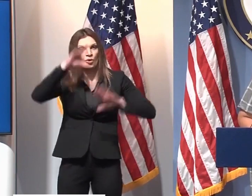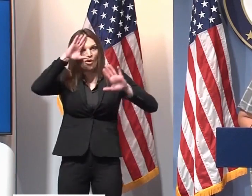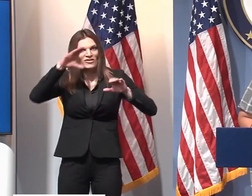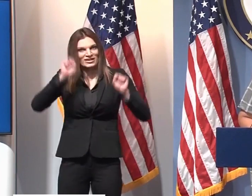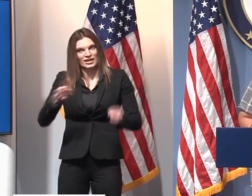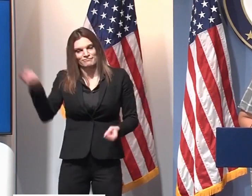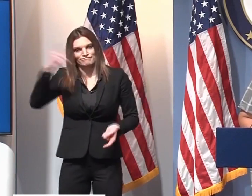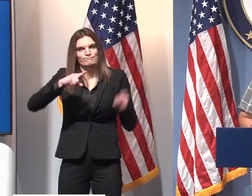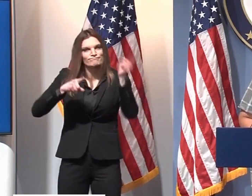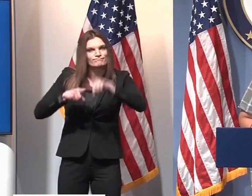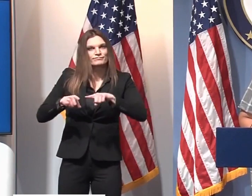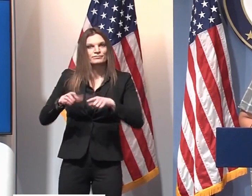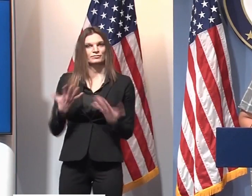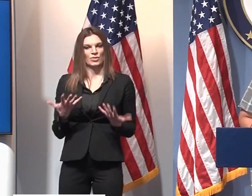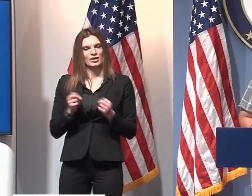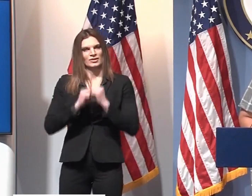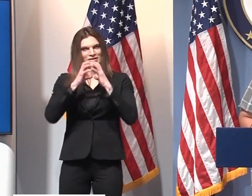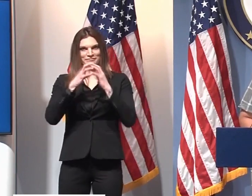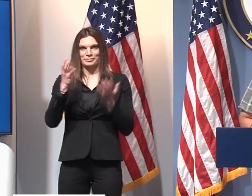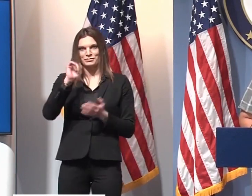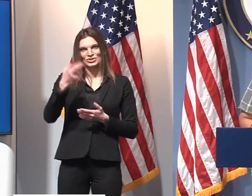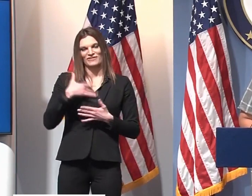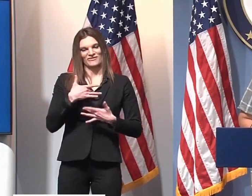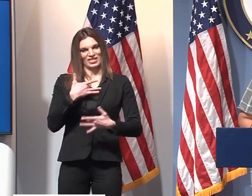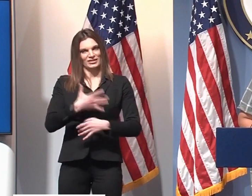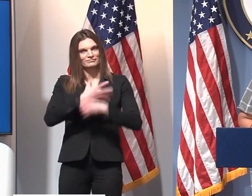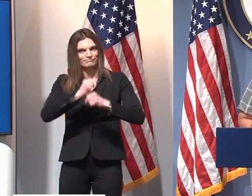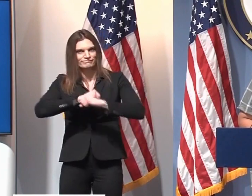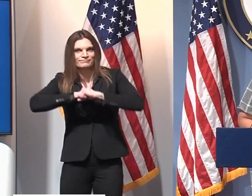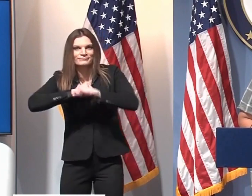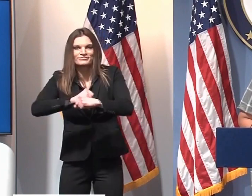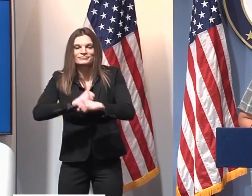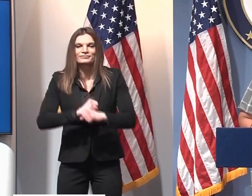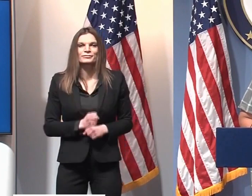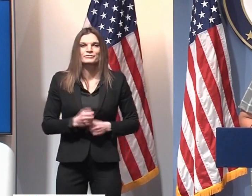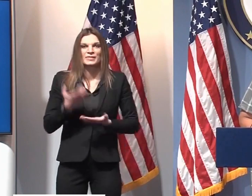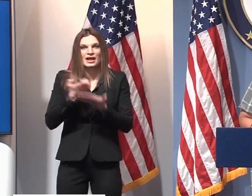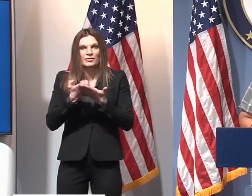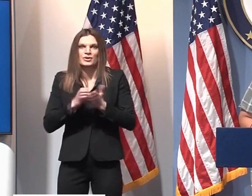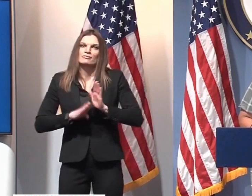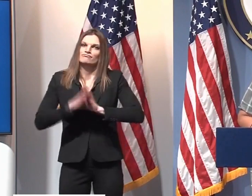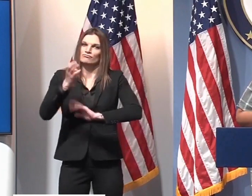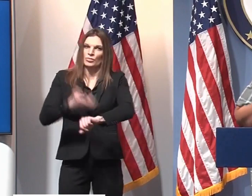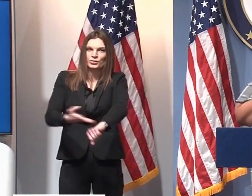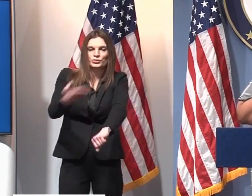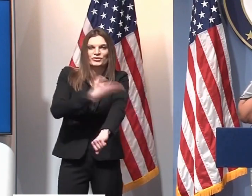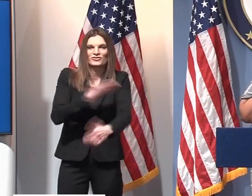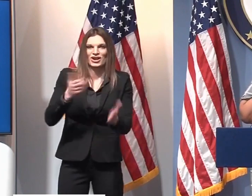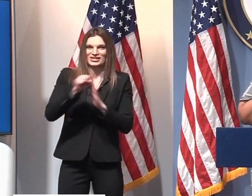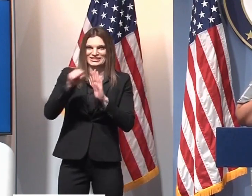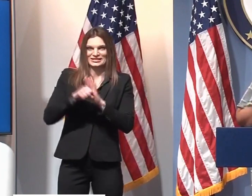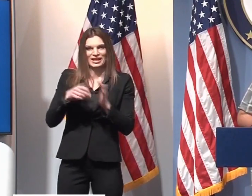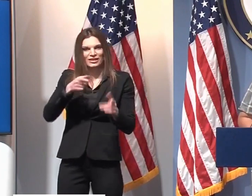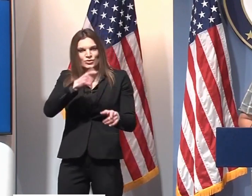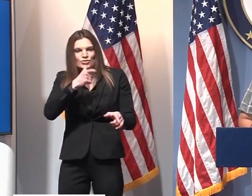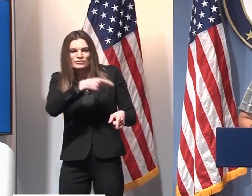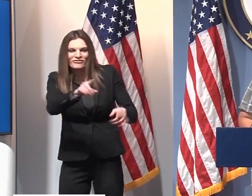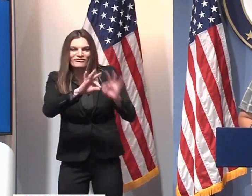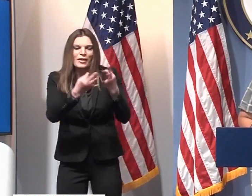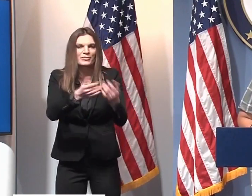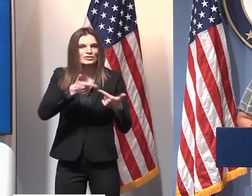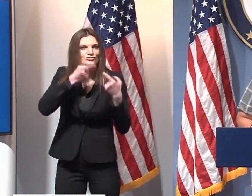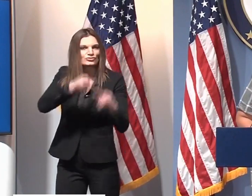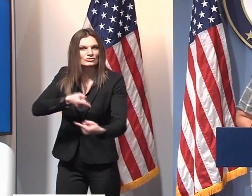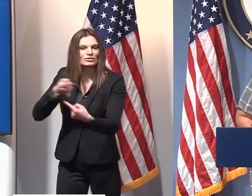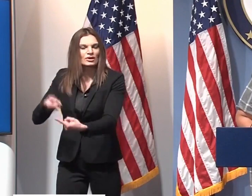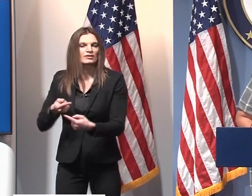help rebuild Michigan's safety net and build paths to generational economic stability for our state's struggling families.